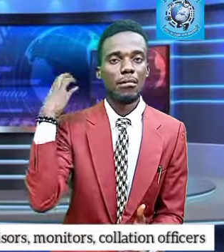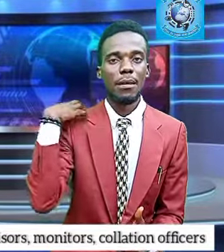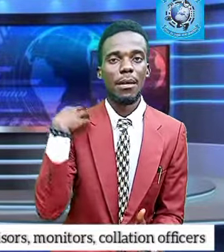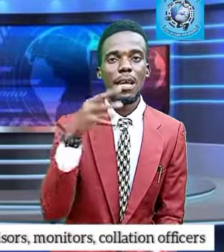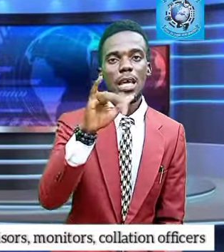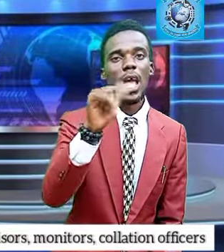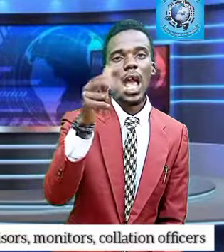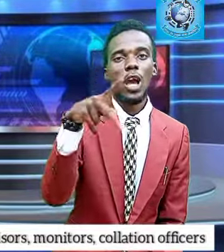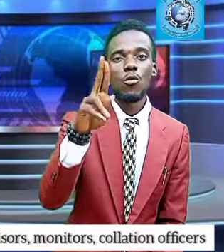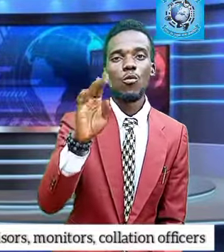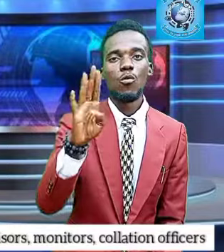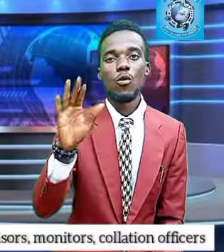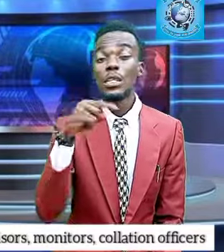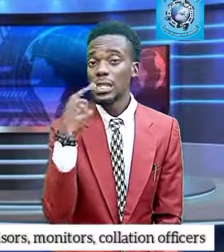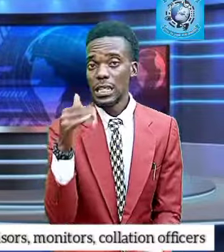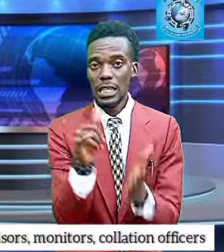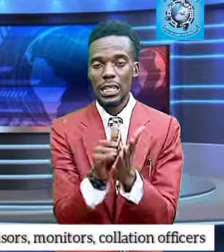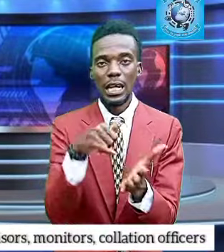Yakubu stated that at a